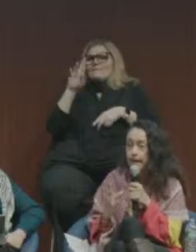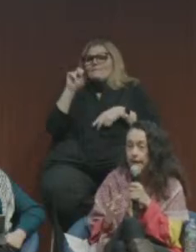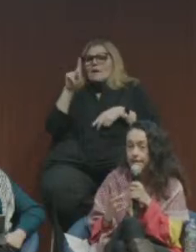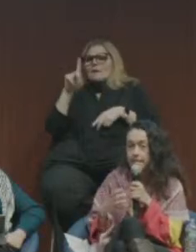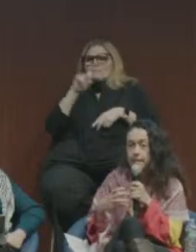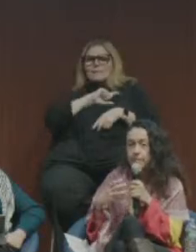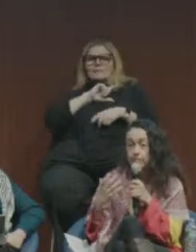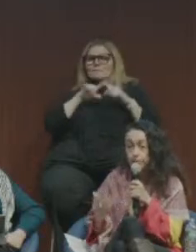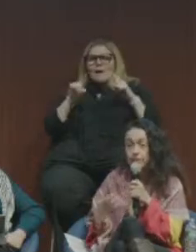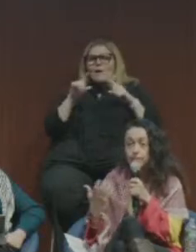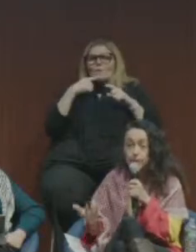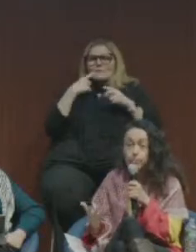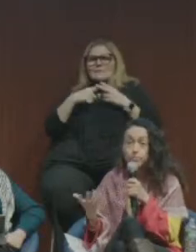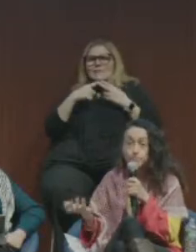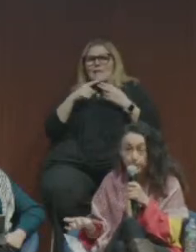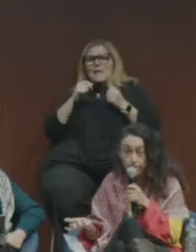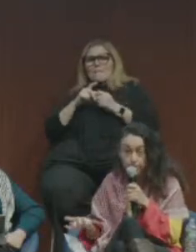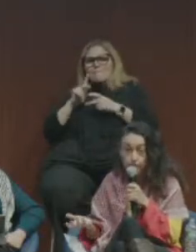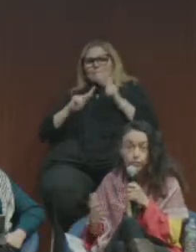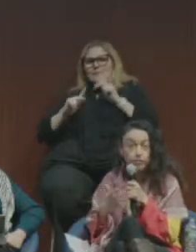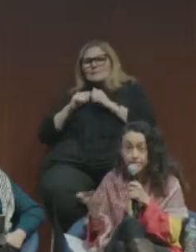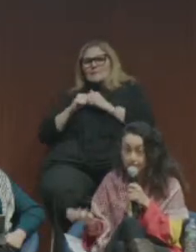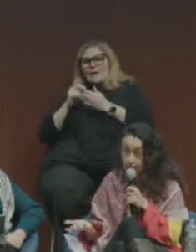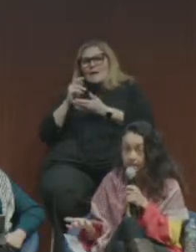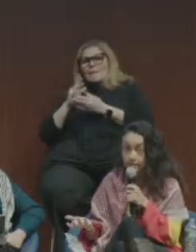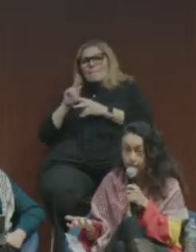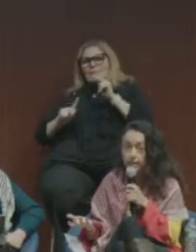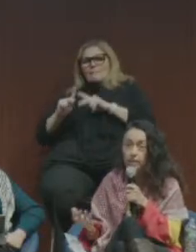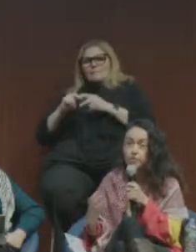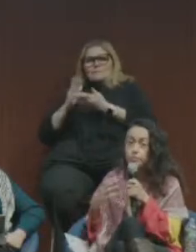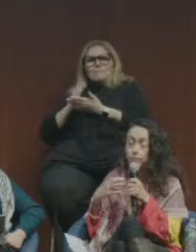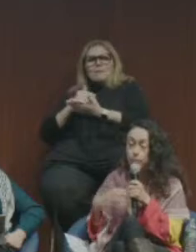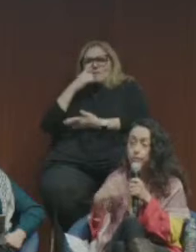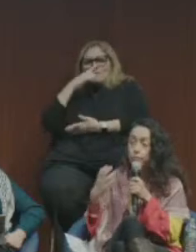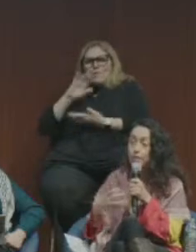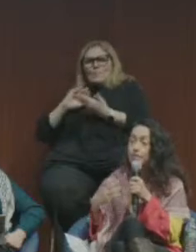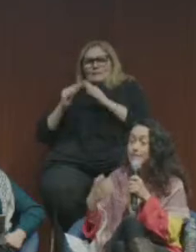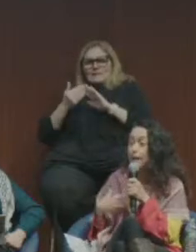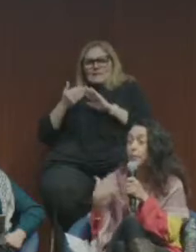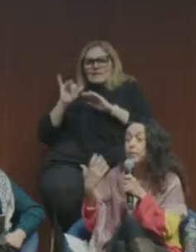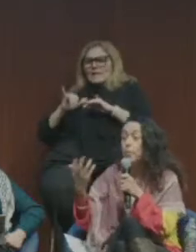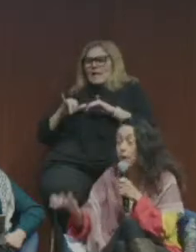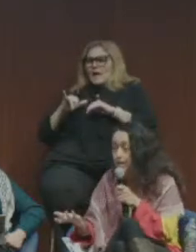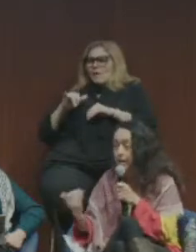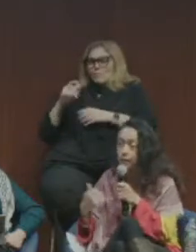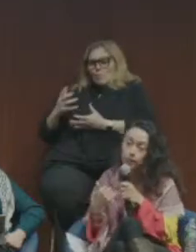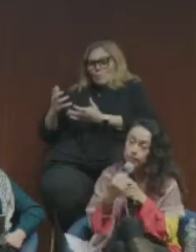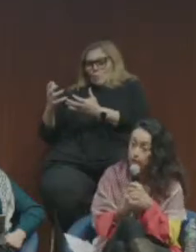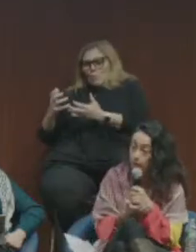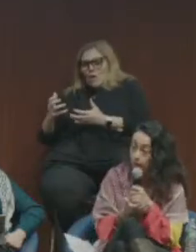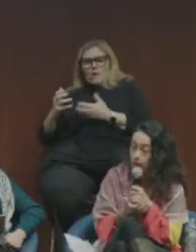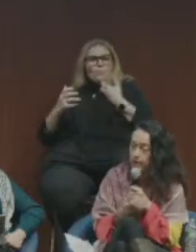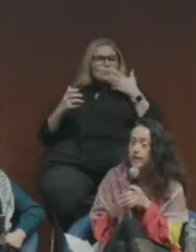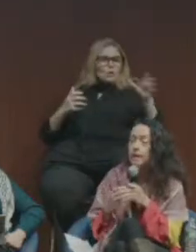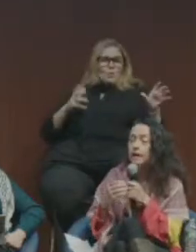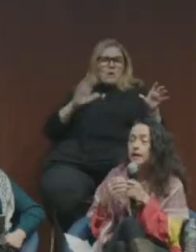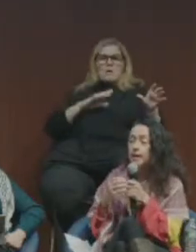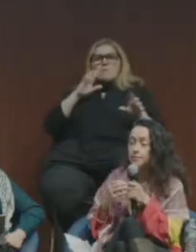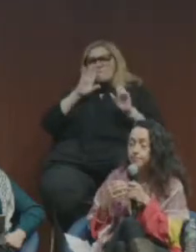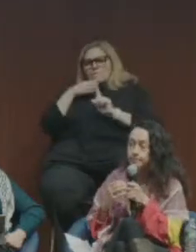framing it as building a people's budget for the city, right? So more of what it is that we want, not what we don't want,